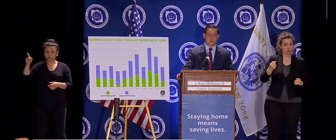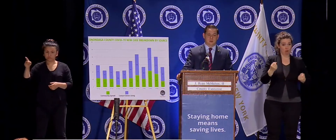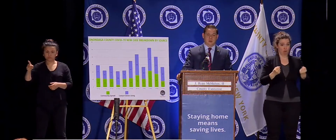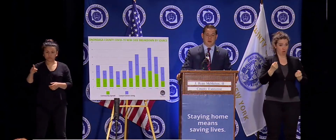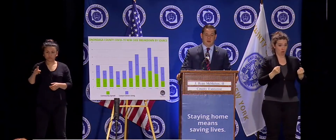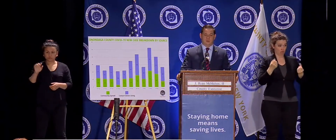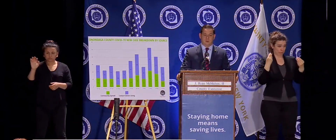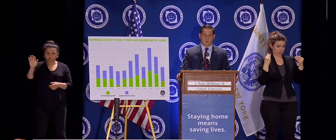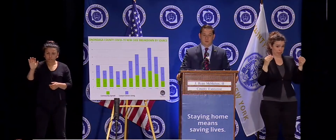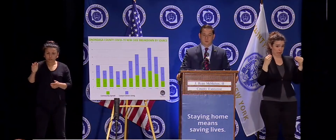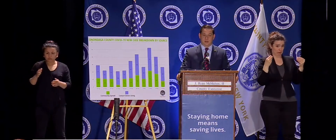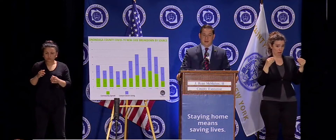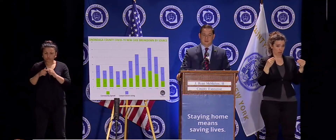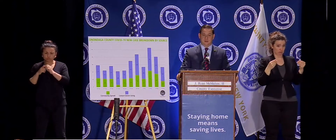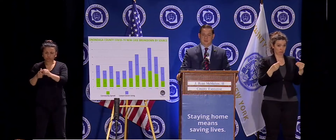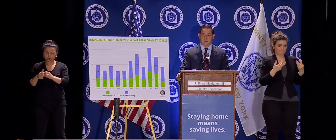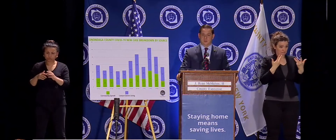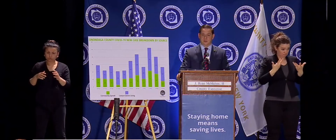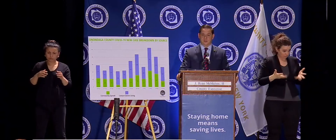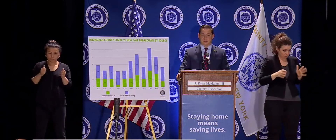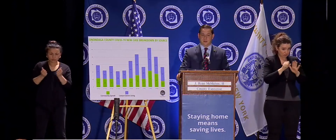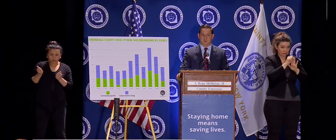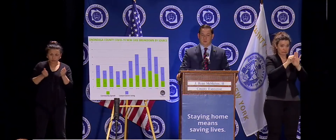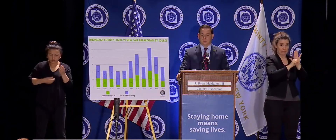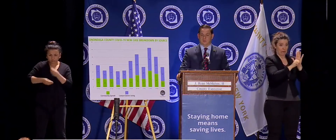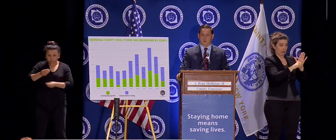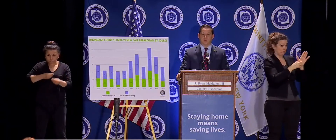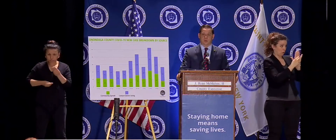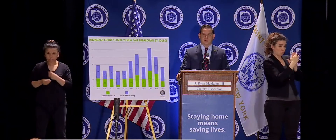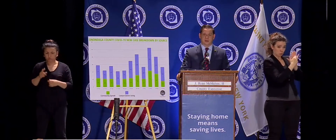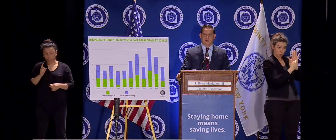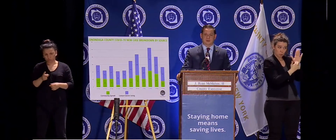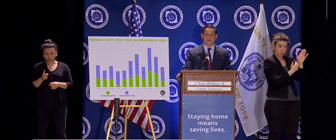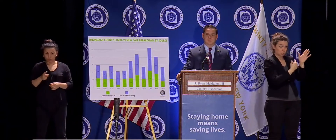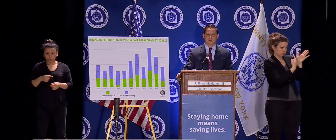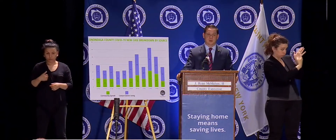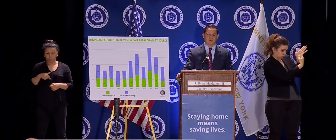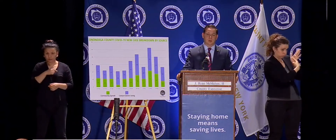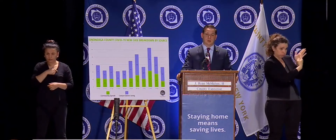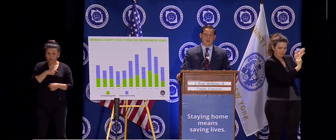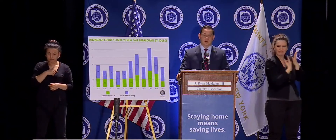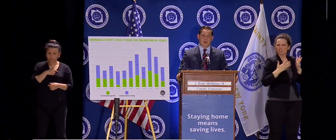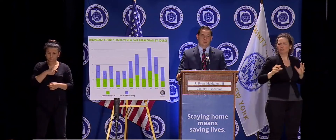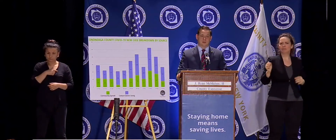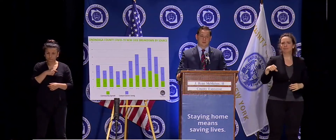and once we got the interpretation that we were looking for, we put out the guidance. So